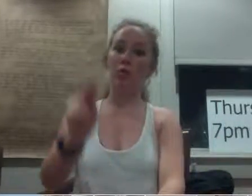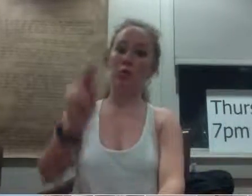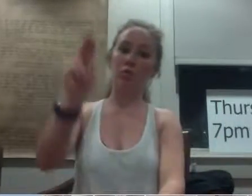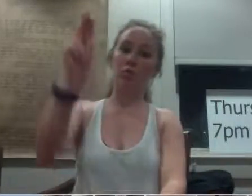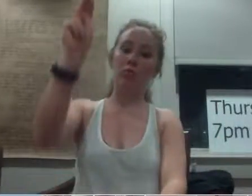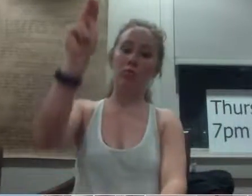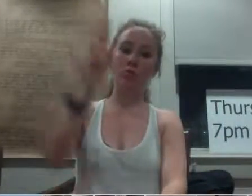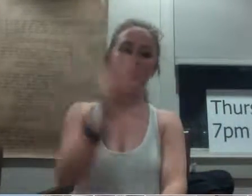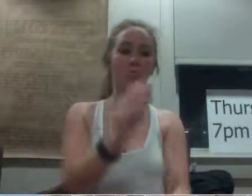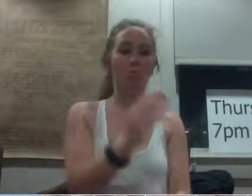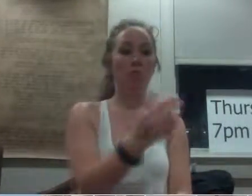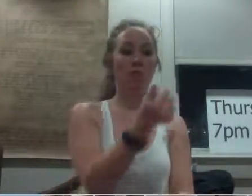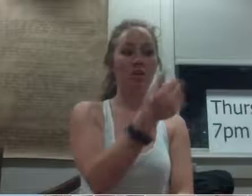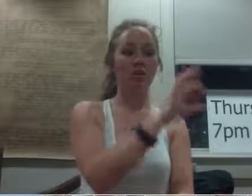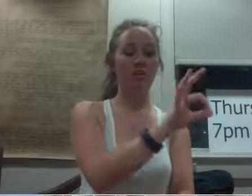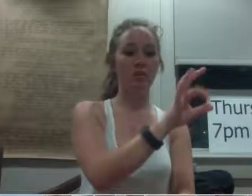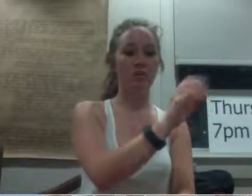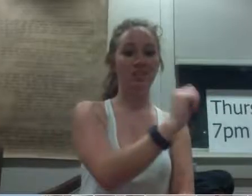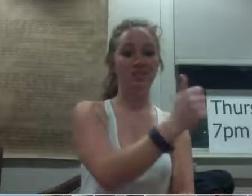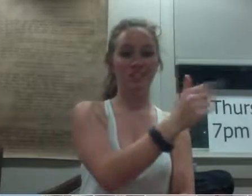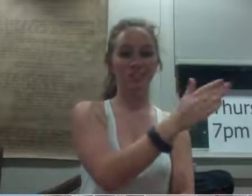as they moved after the Civil War was over.